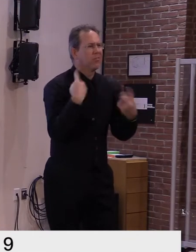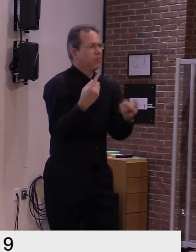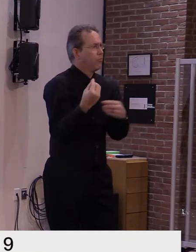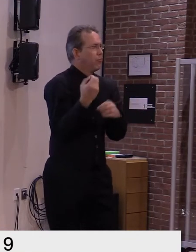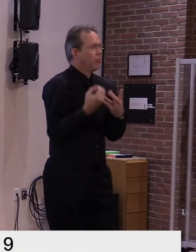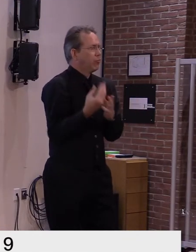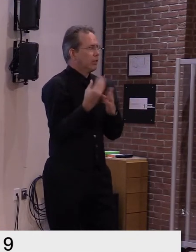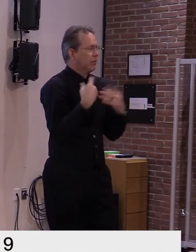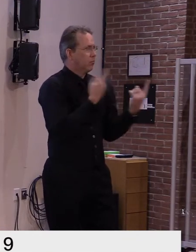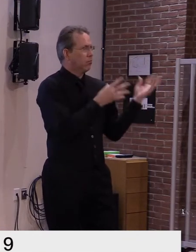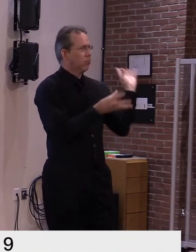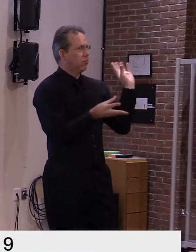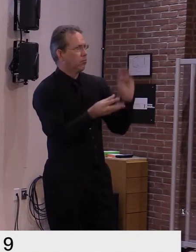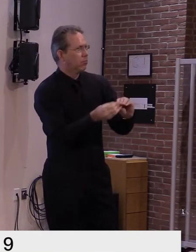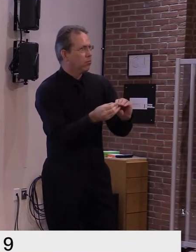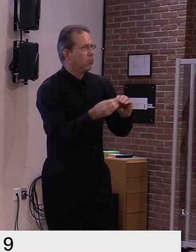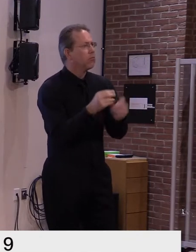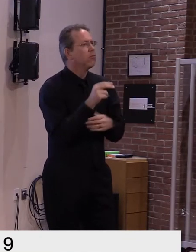last year, 2020.